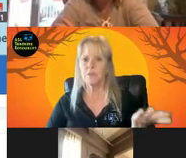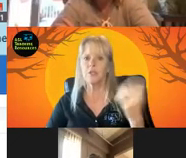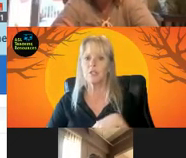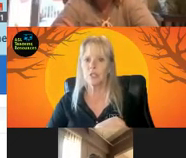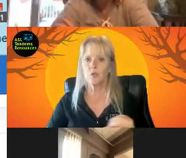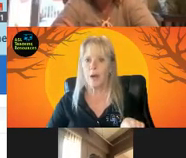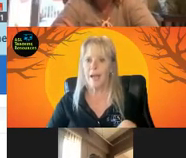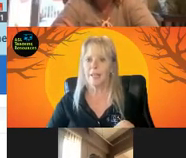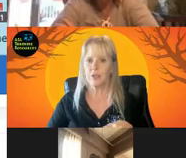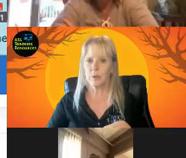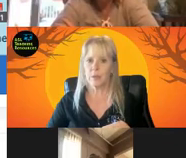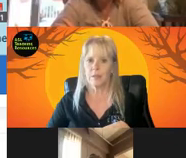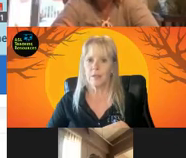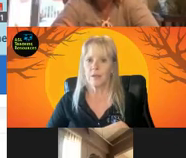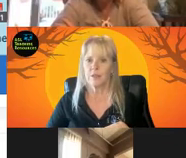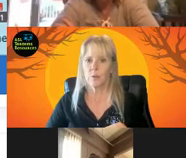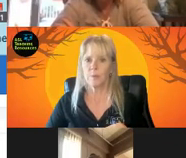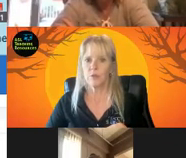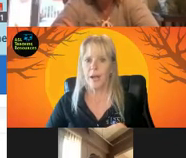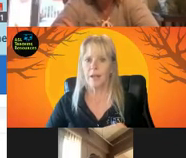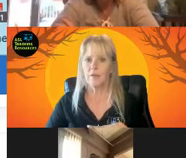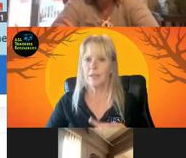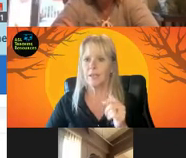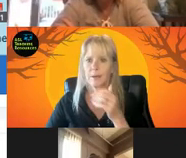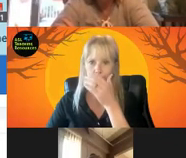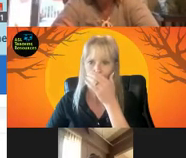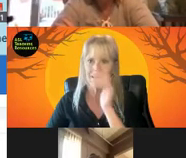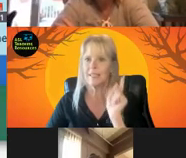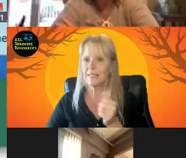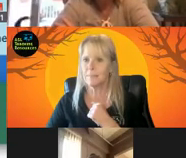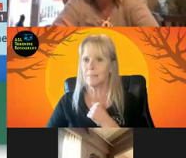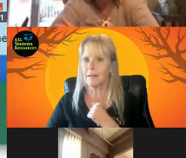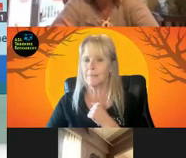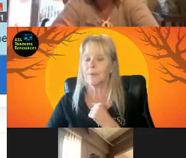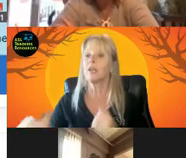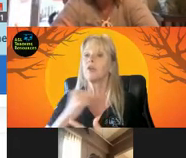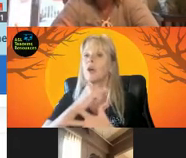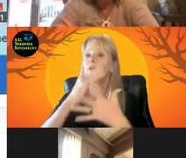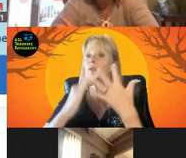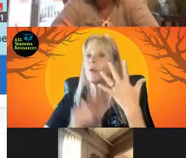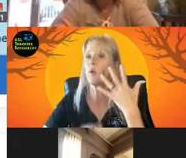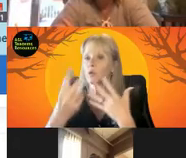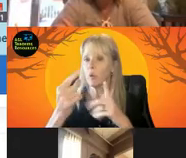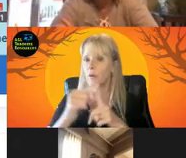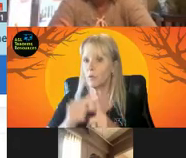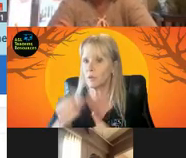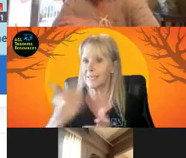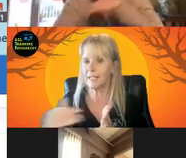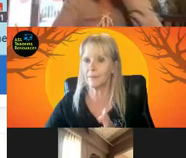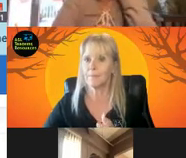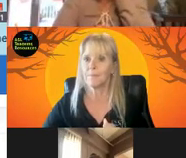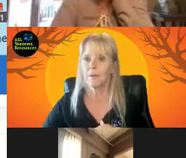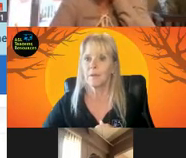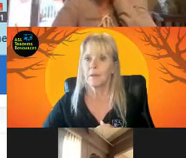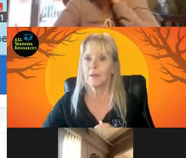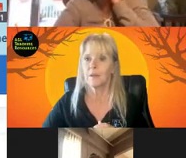So this one, you just drag it to it. So we would drag it over here and hit submit. And you go through the whole 12 words